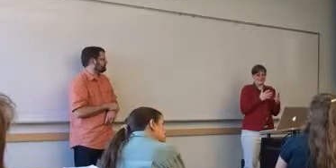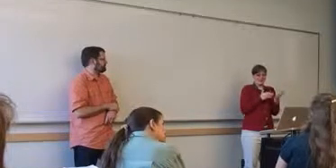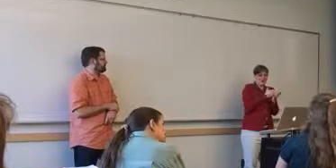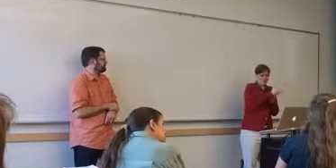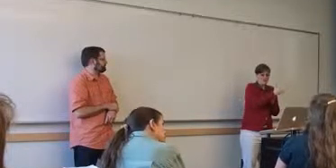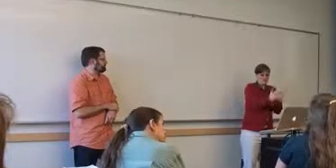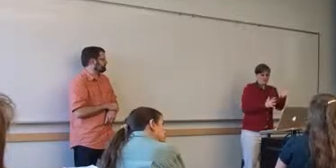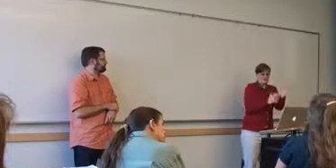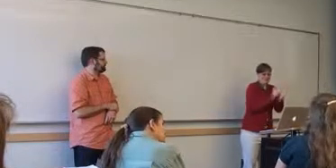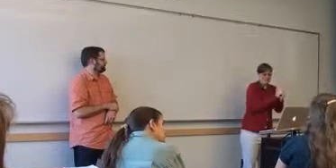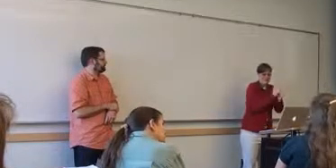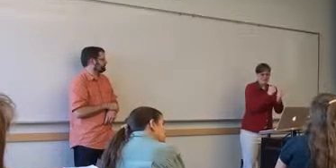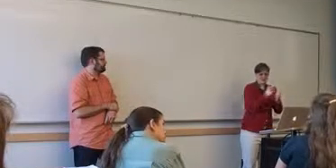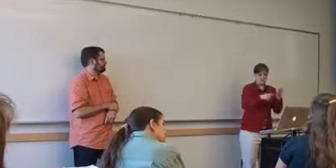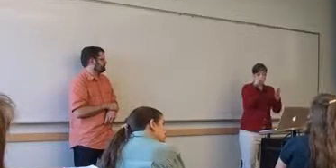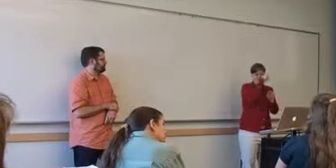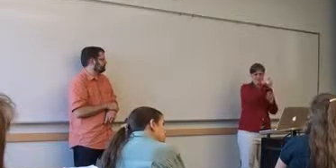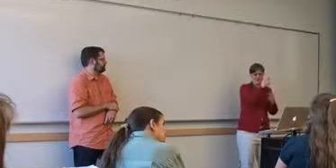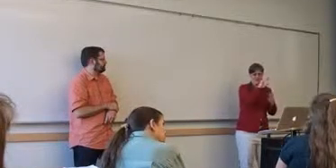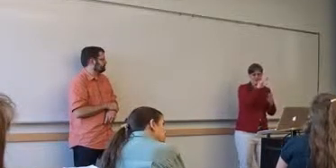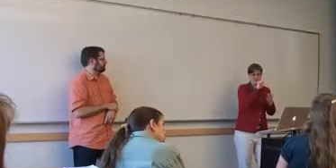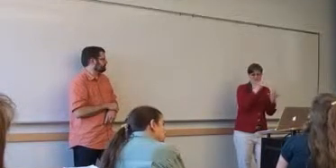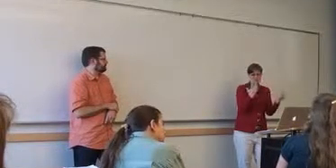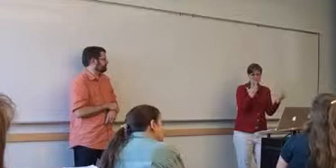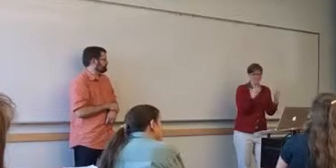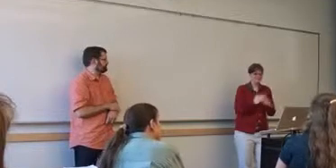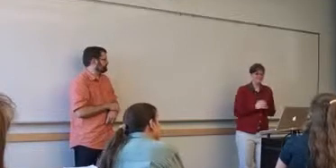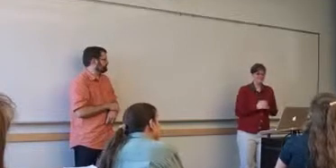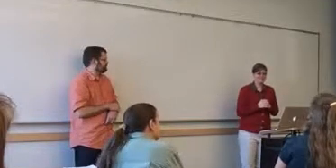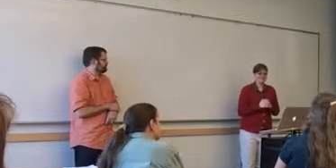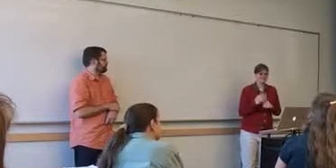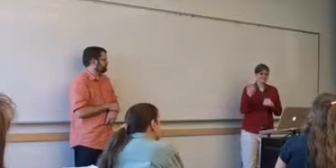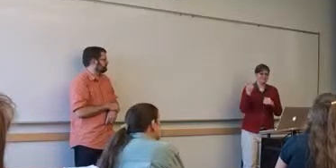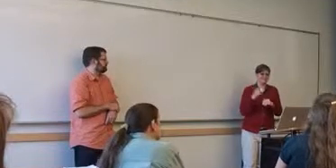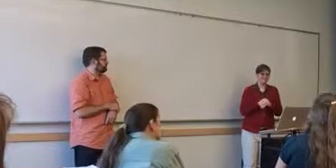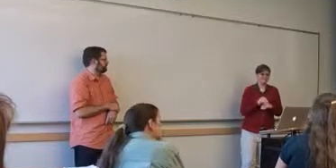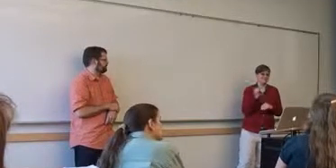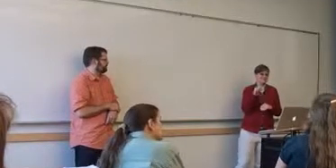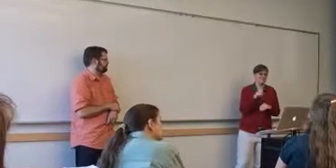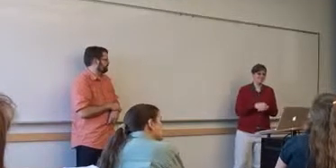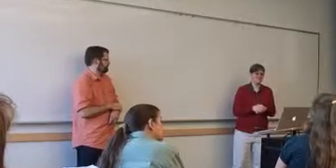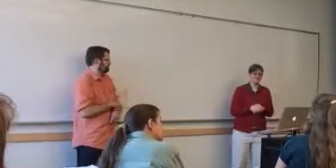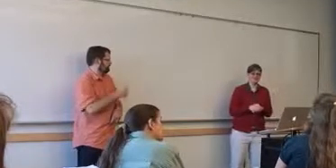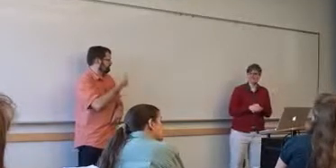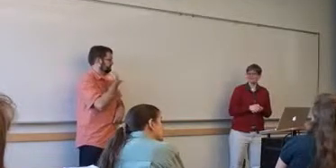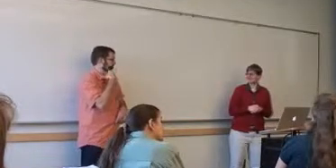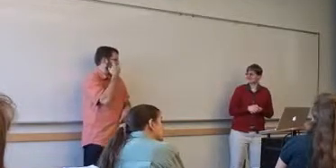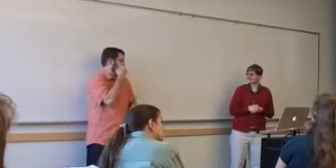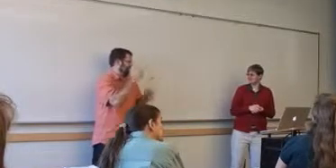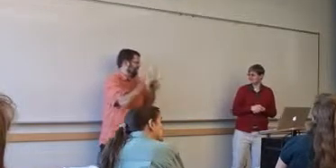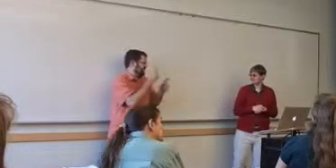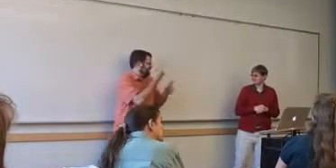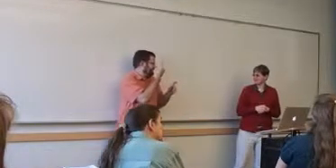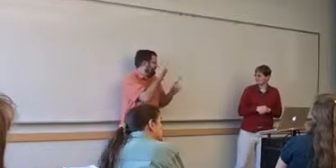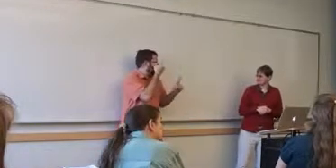taught myself because I knew I needed to survive in an English world, and I didn't want to miss out on it. So, yeah, our experience were